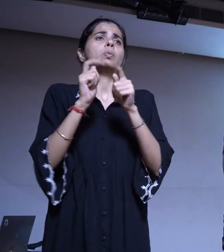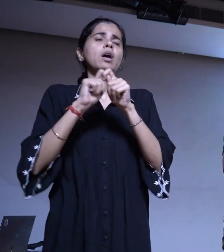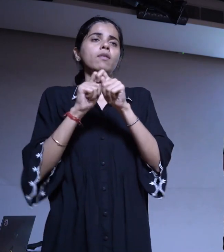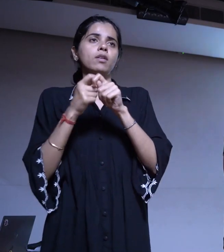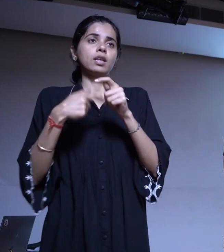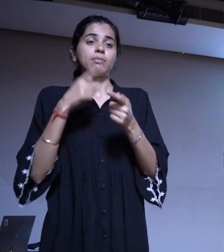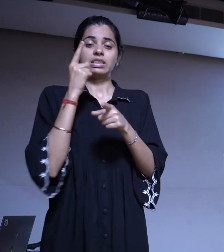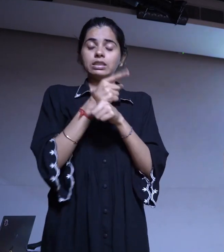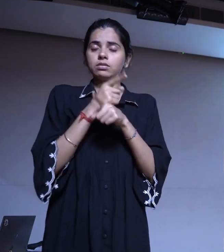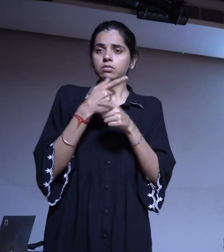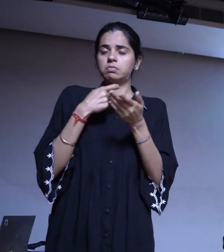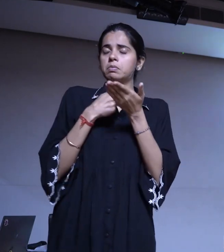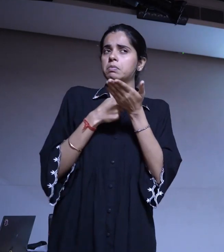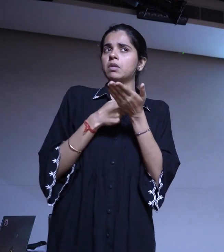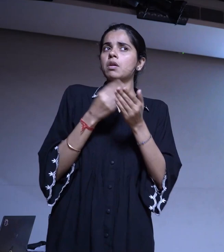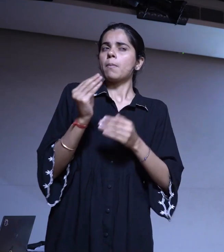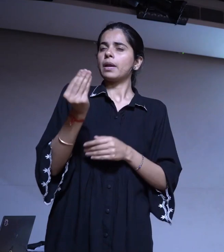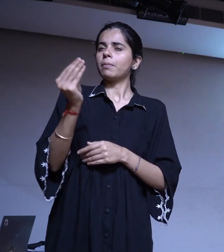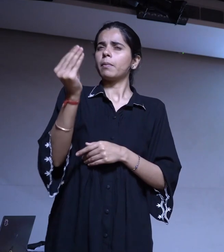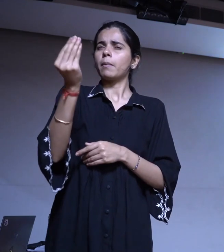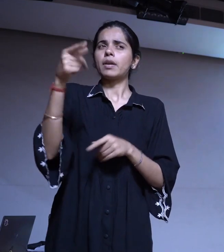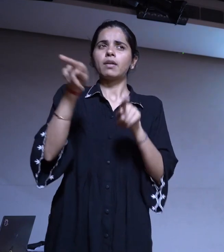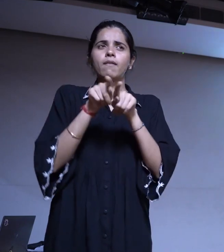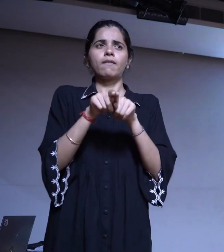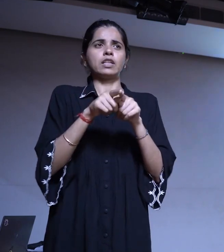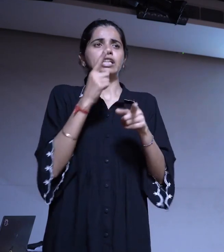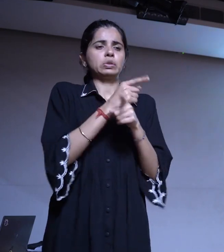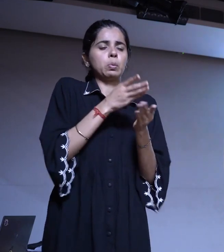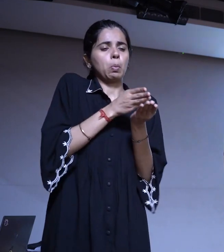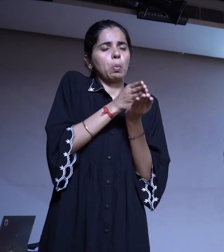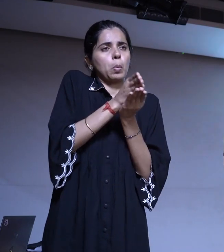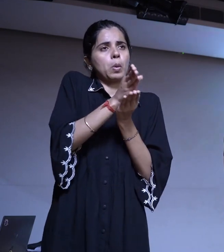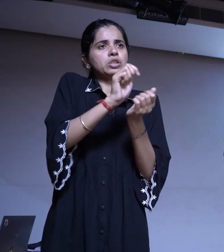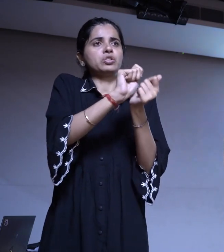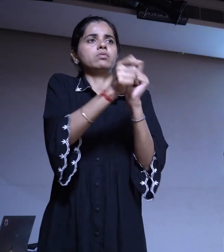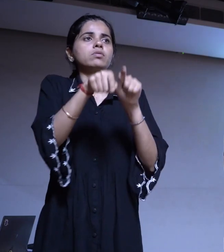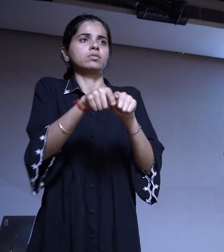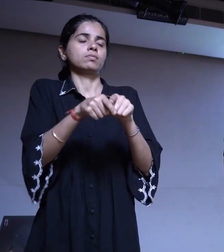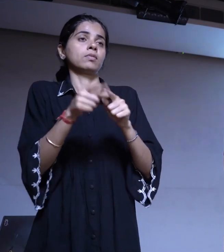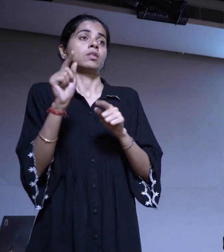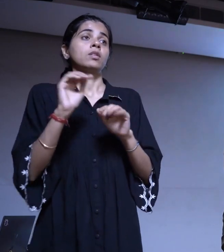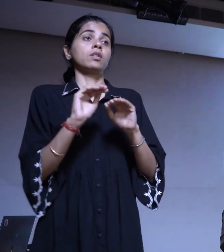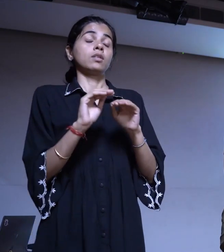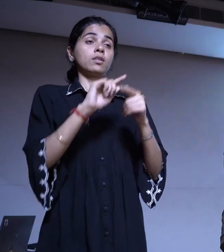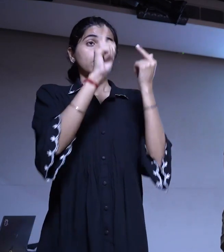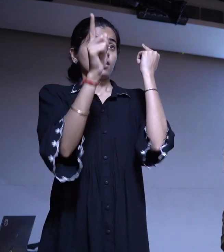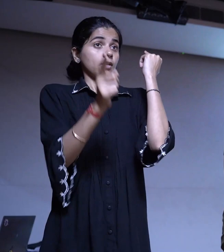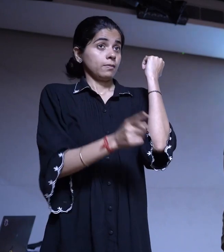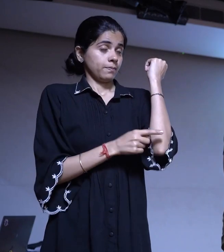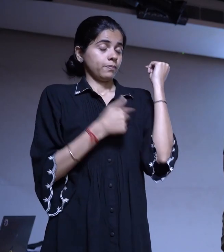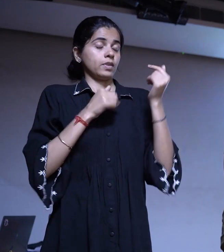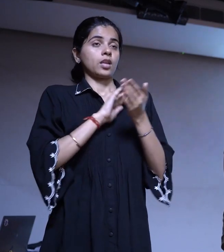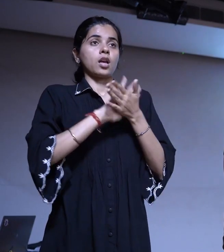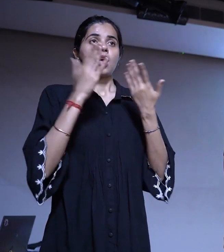teachers have begun to report some improvements have they begun to focus on that so I'll um uh I just want to end with saying